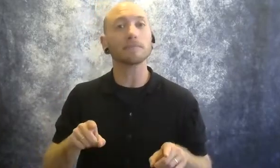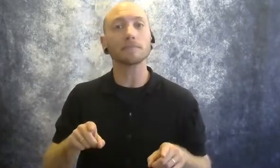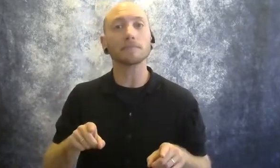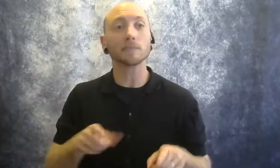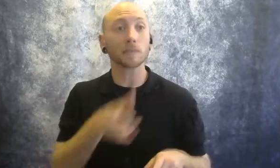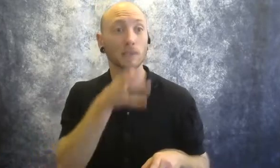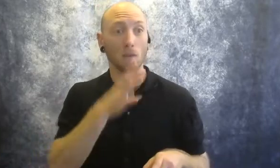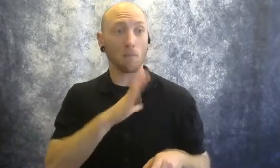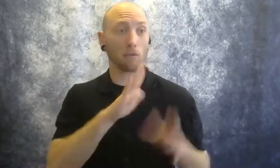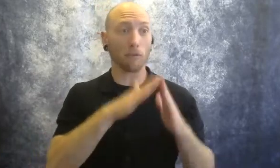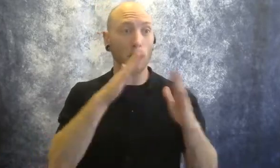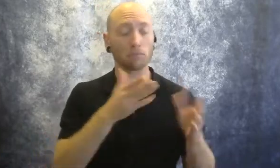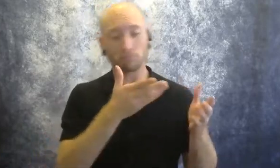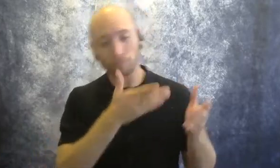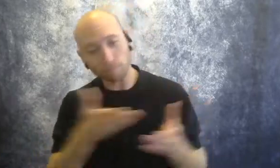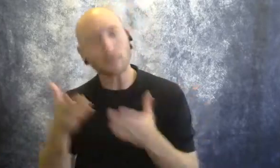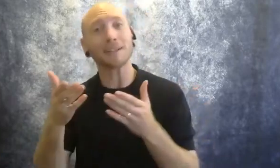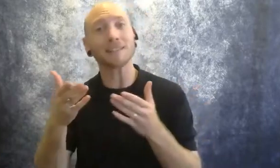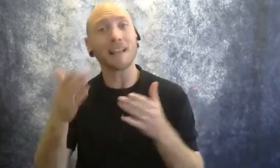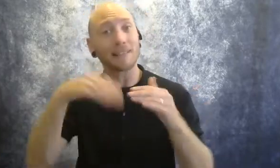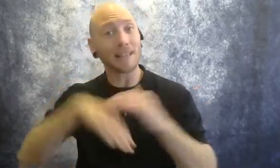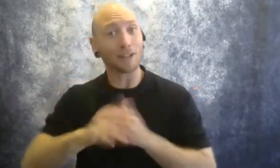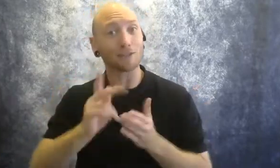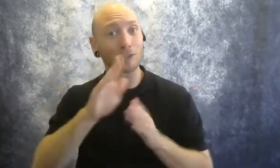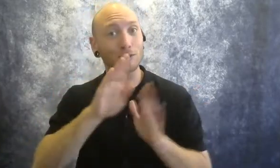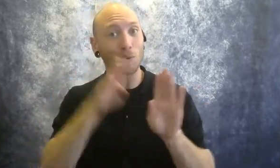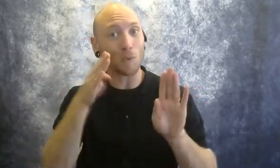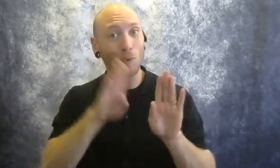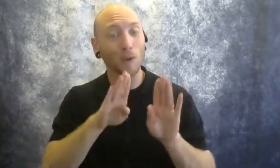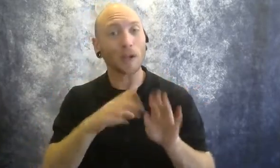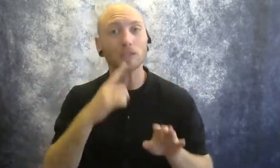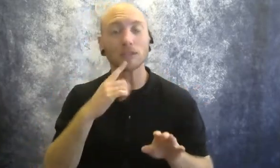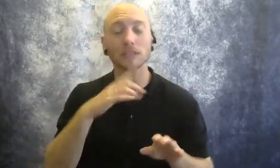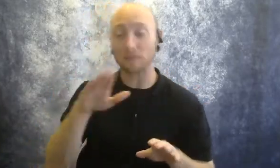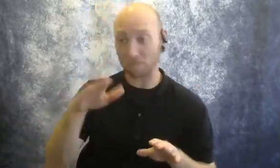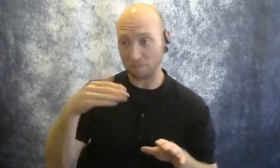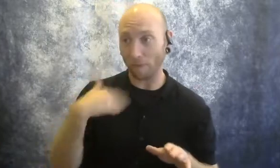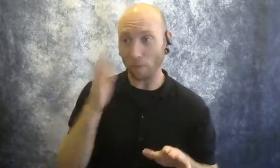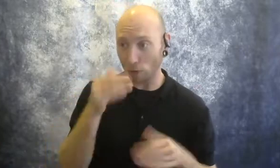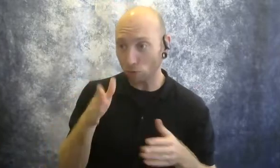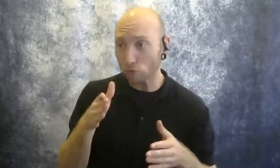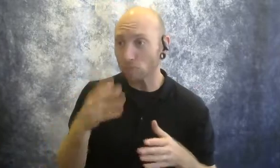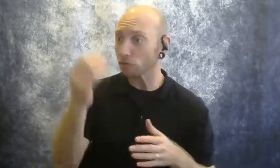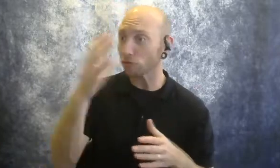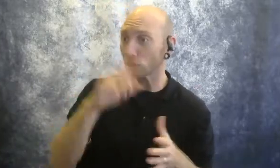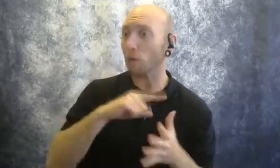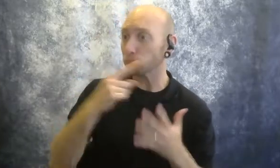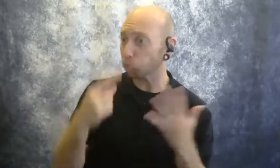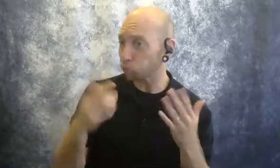car. And they take him out to her house in the country. And they go through the kitchen door, and she said, "There's a little bedroom back